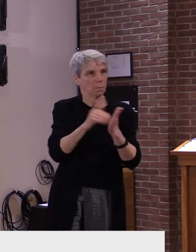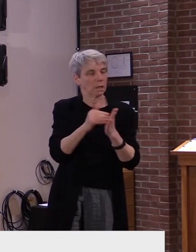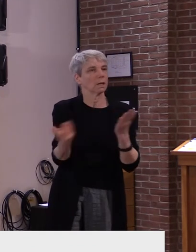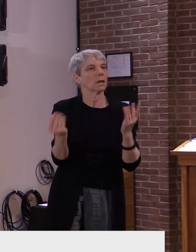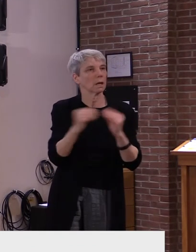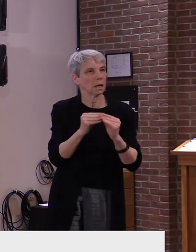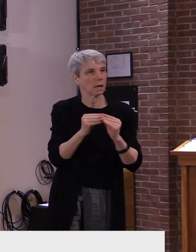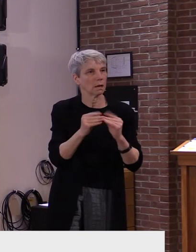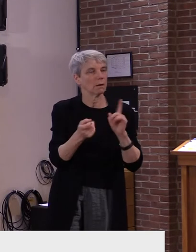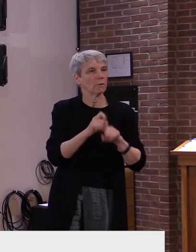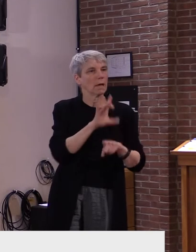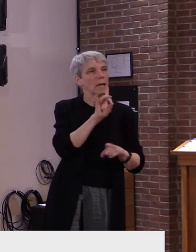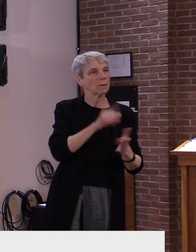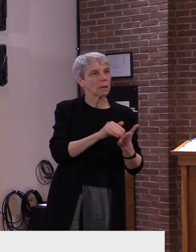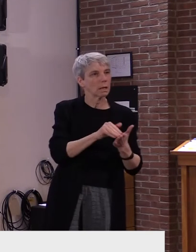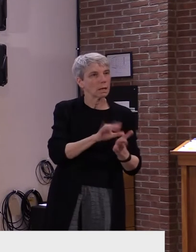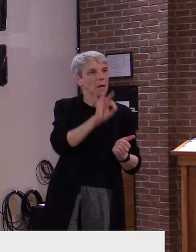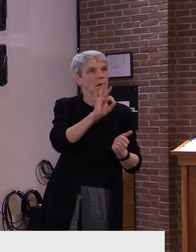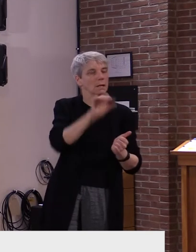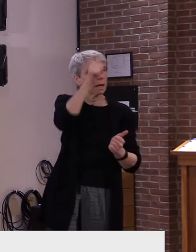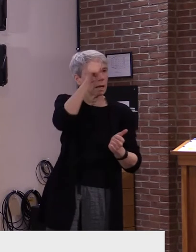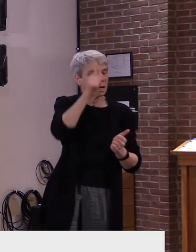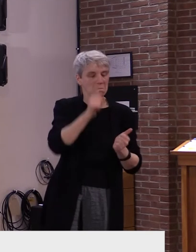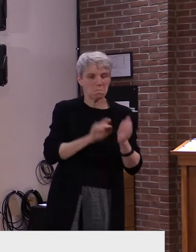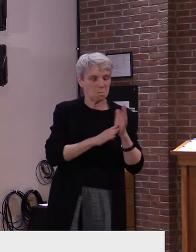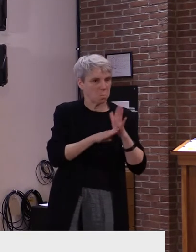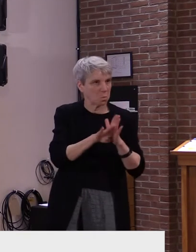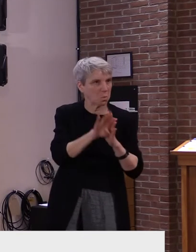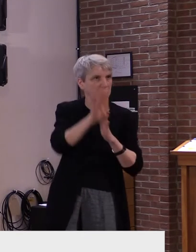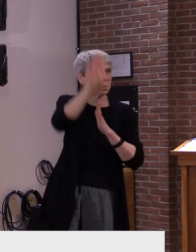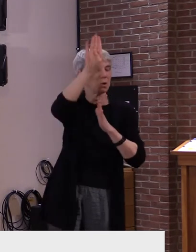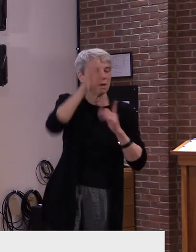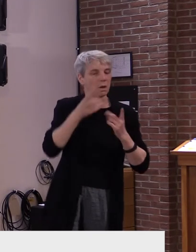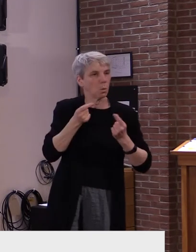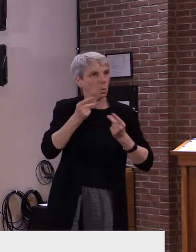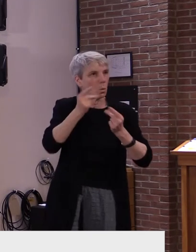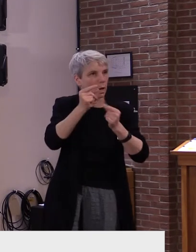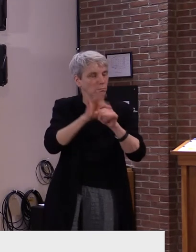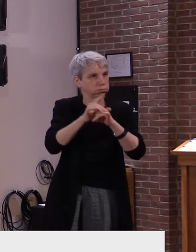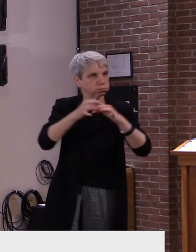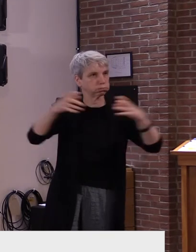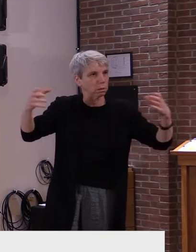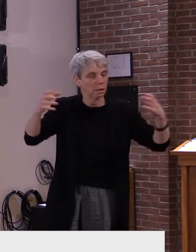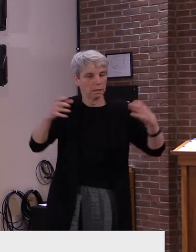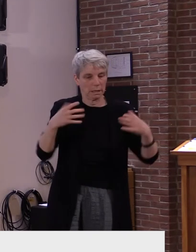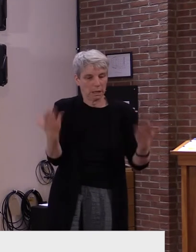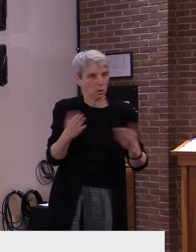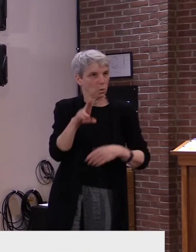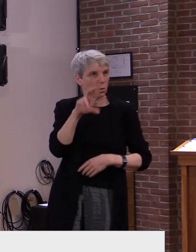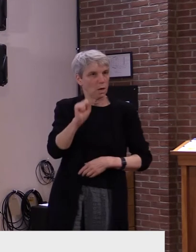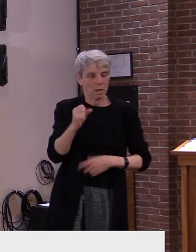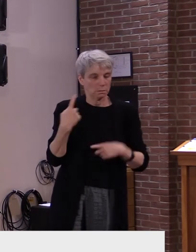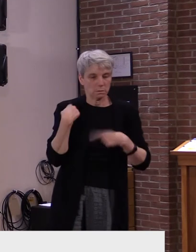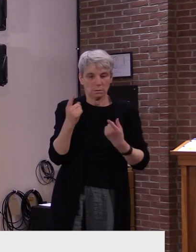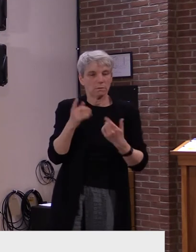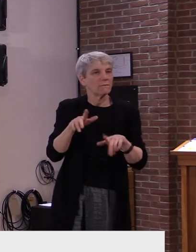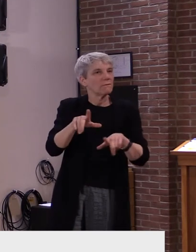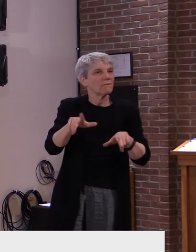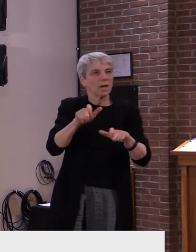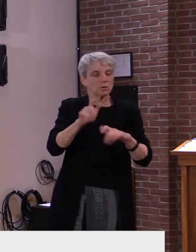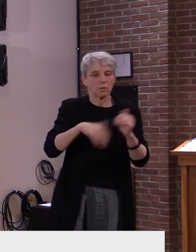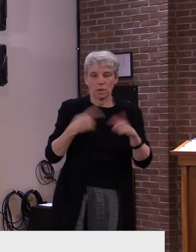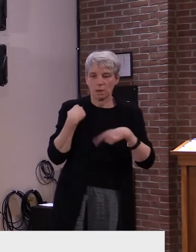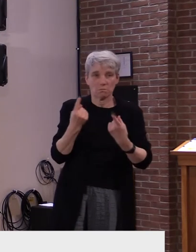see how more quickly we're adding cases here in the united states than we were at any other period of the pandemic